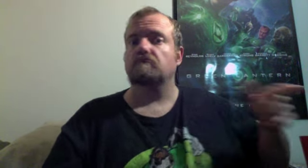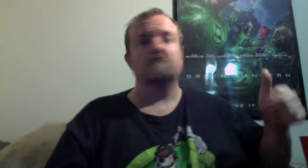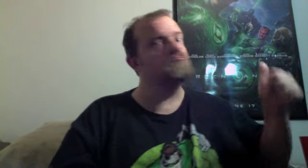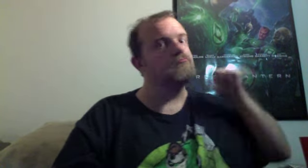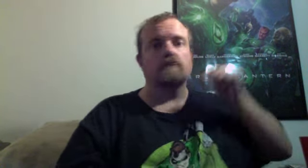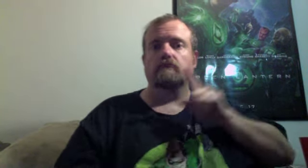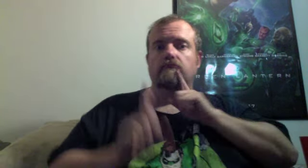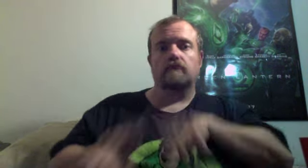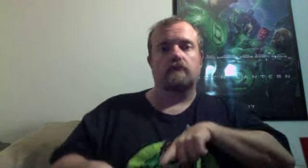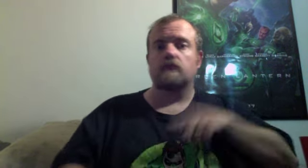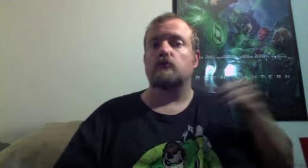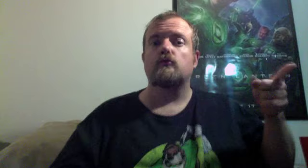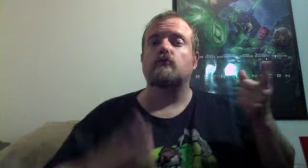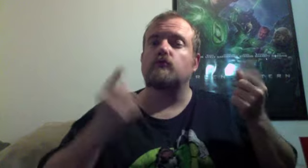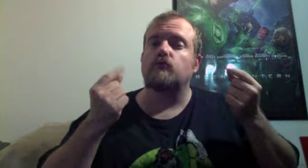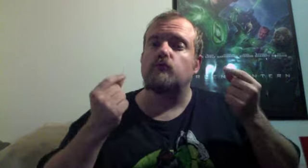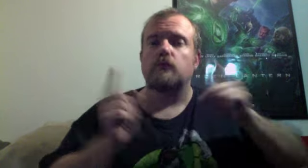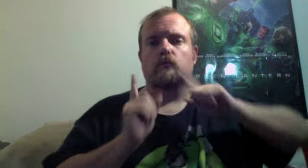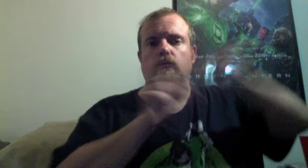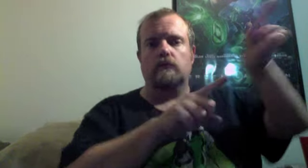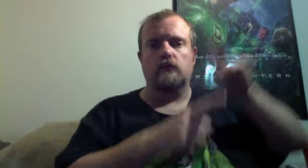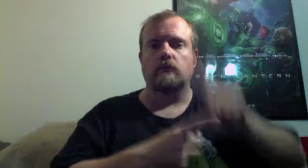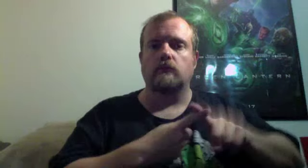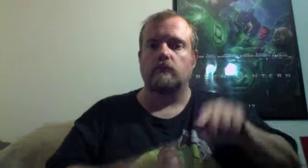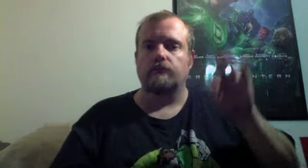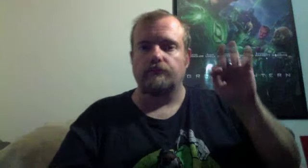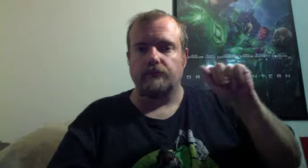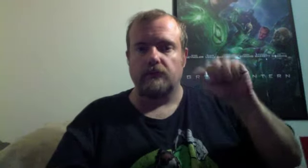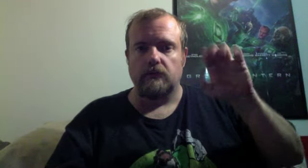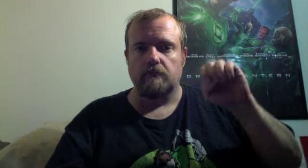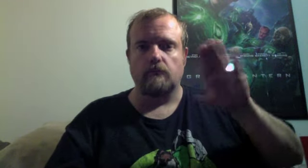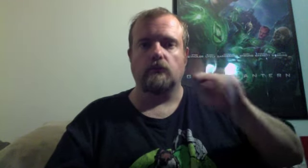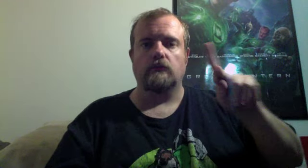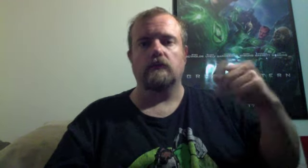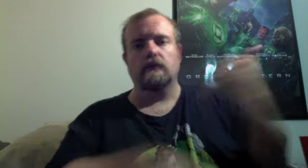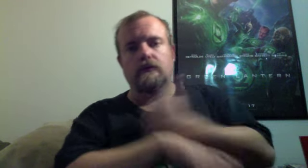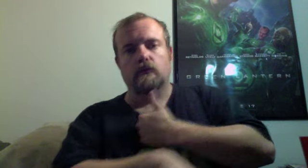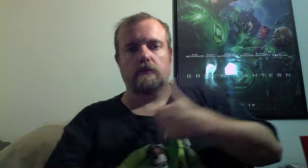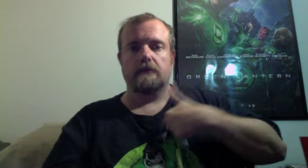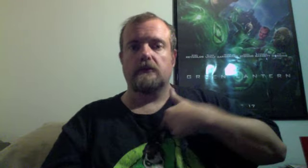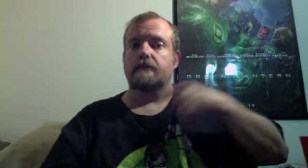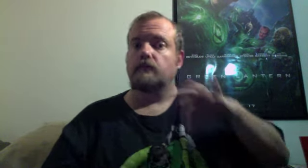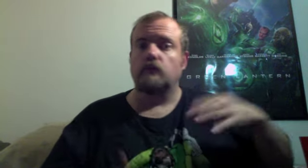blast out the unwanted material. It happens so fast, it's all a blur.